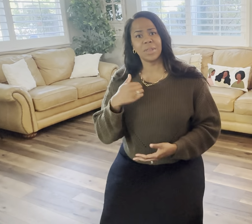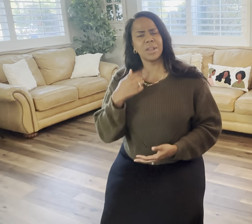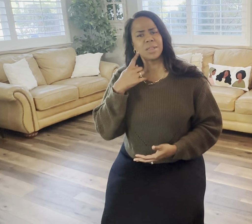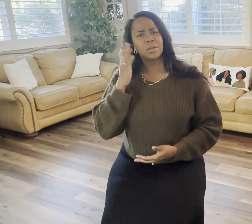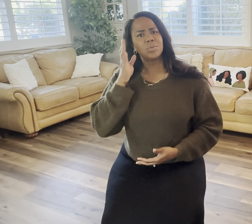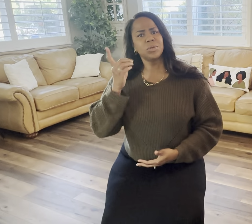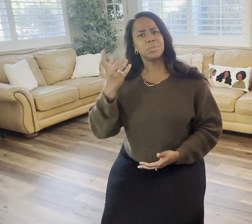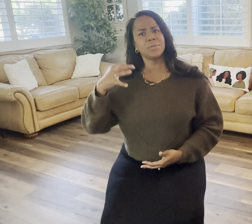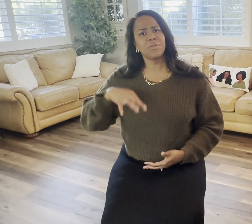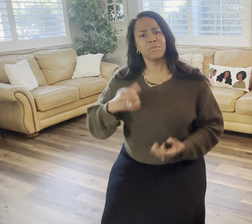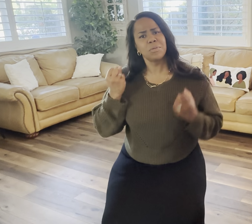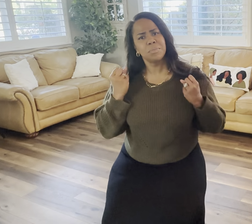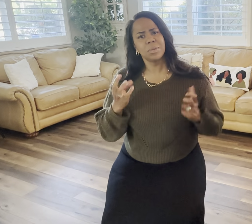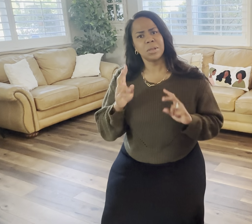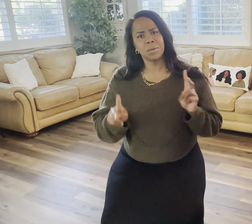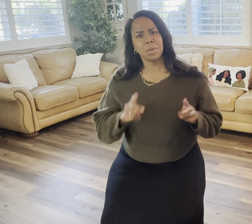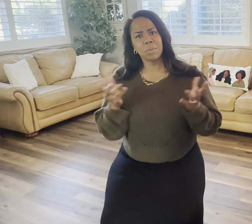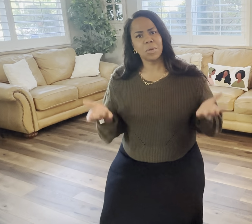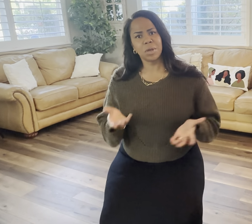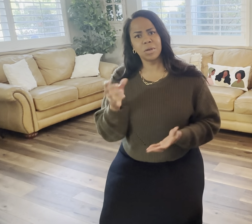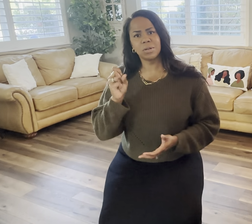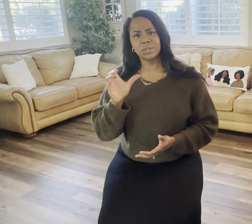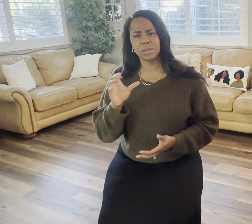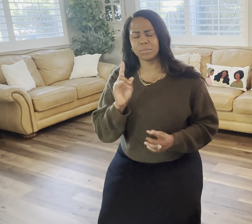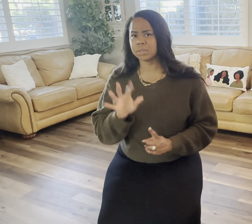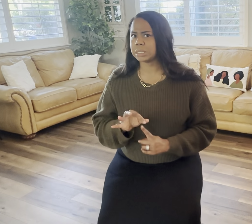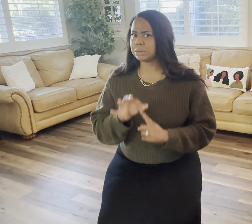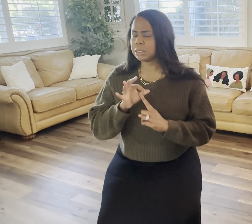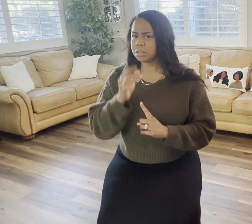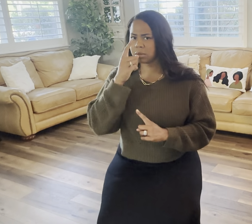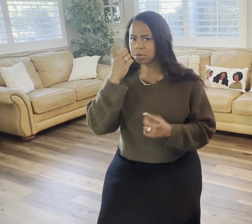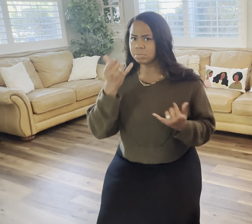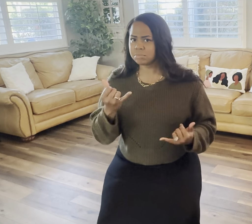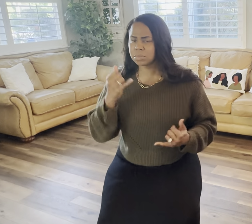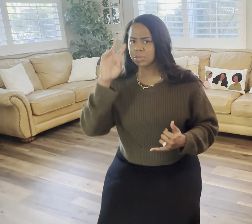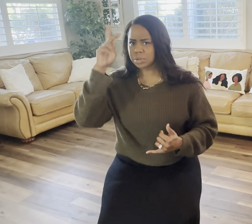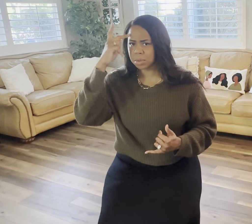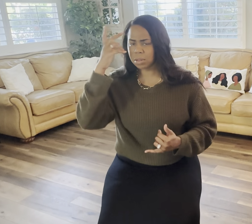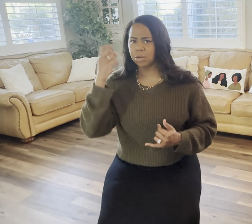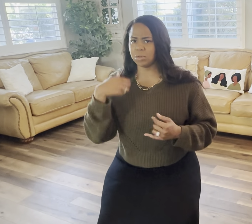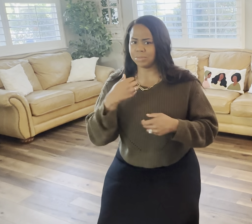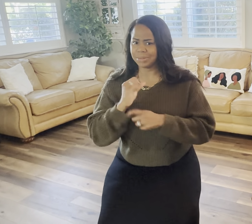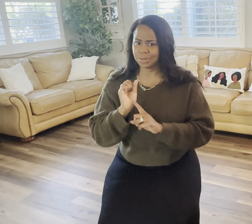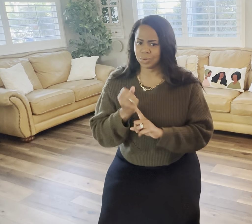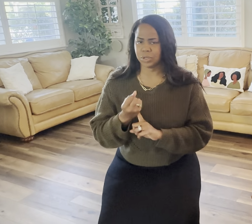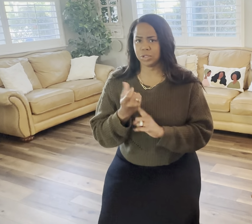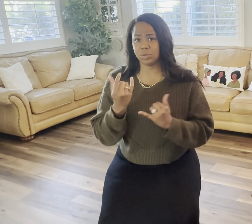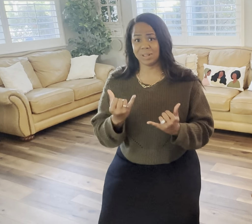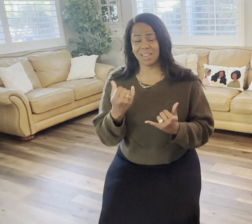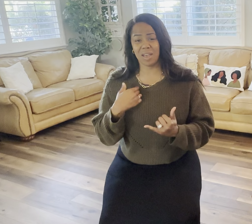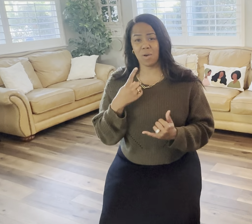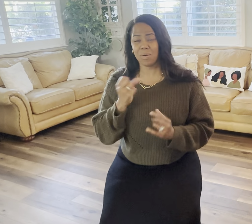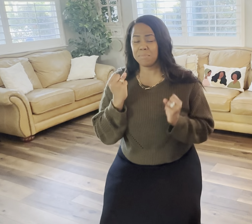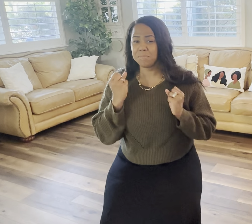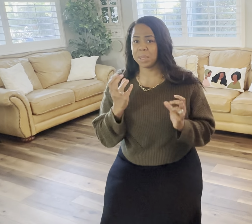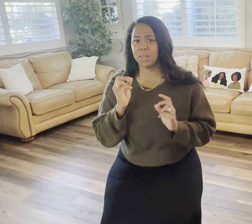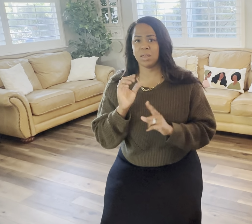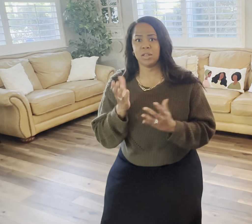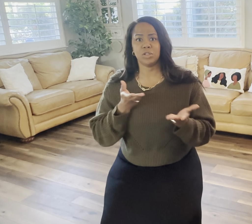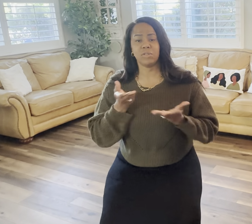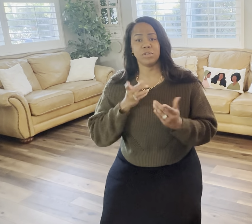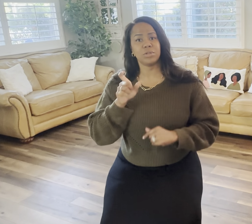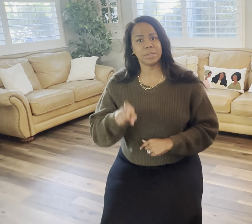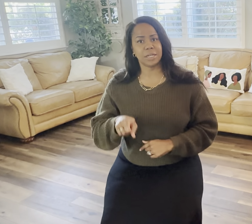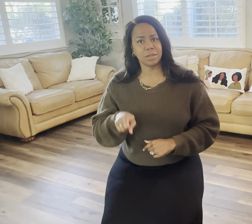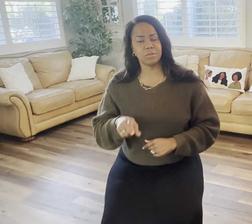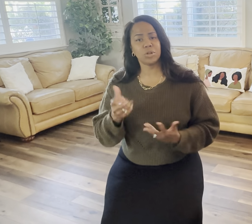Sacramento, especially with this political climate we're in. A lot of services are necessary. I'm going to talk today about